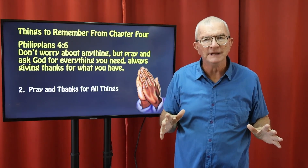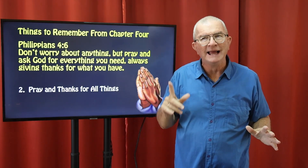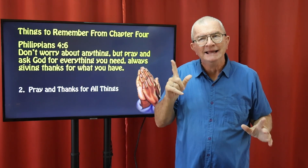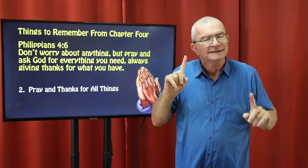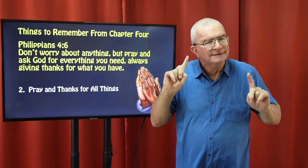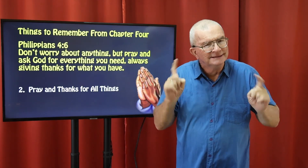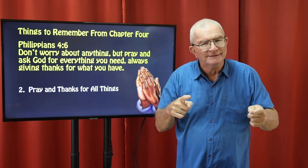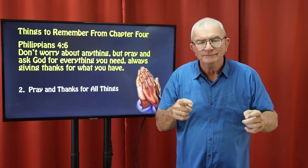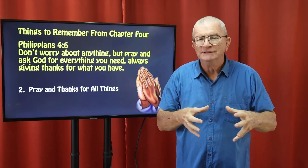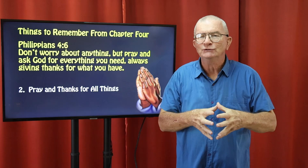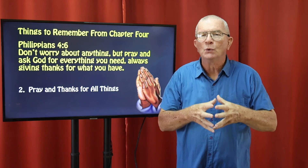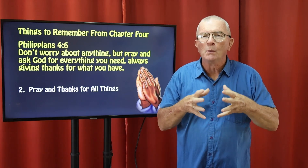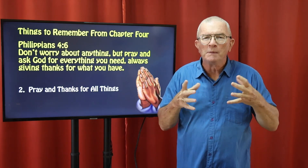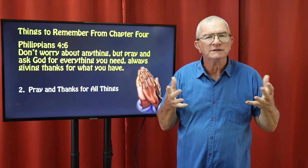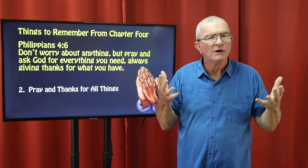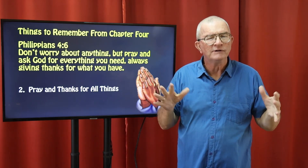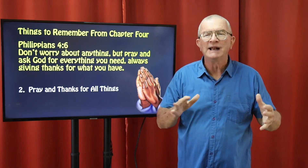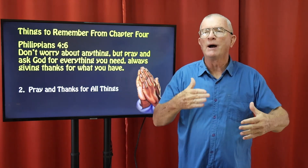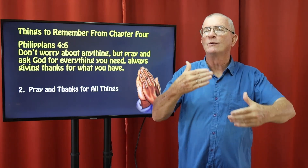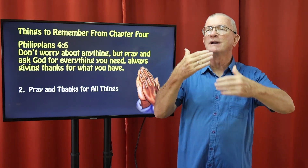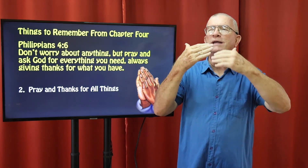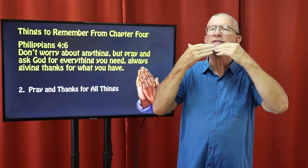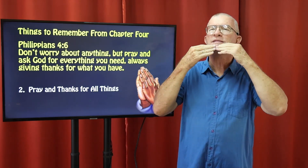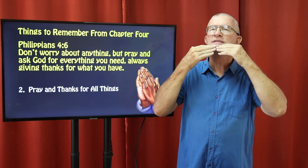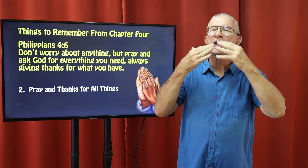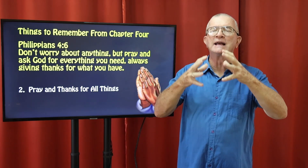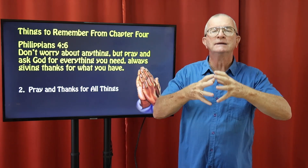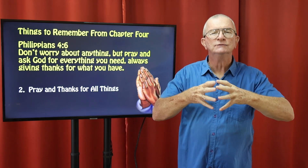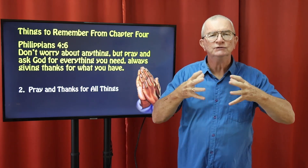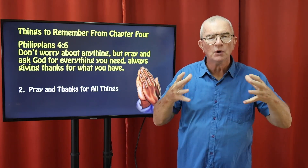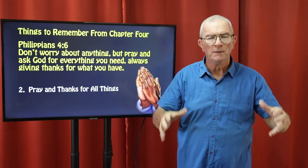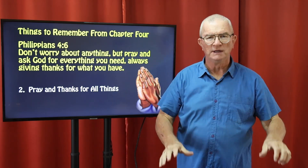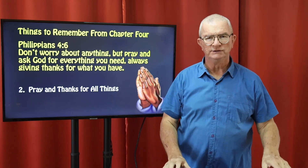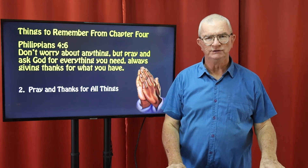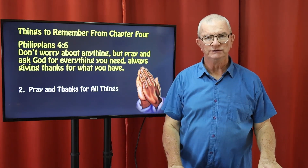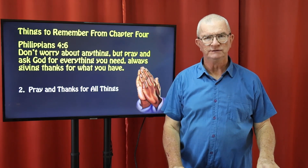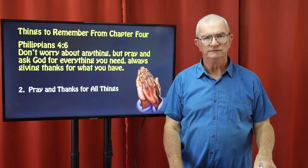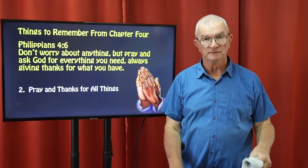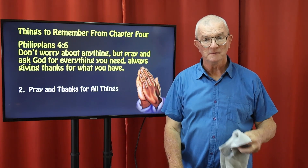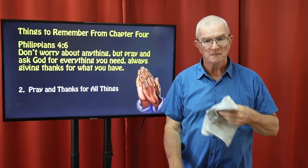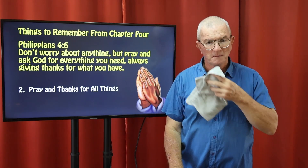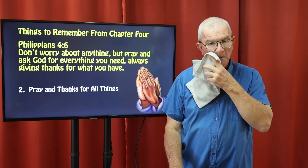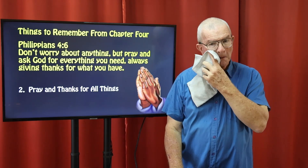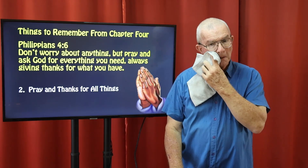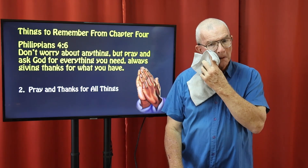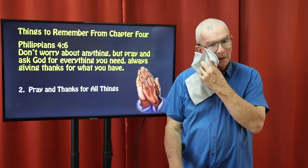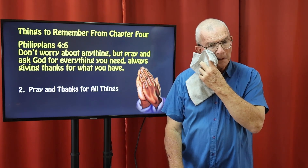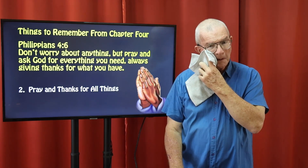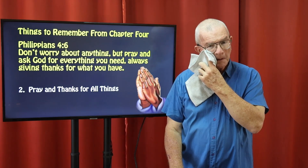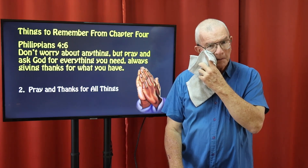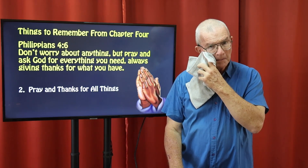God for what we have. He's given us so much already. Thank Him a